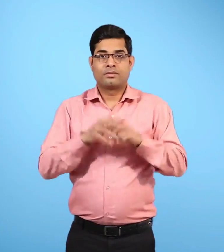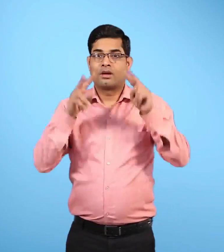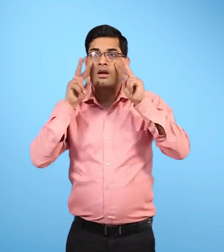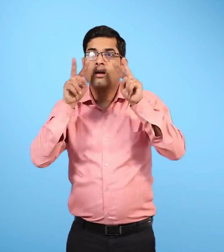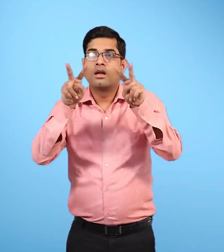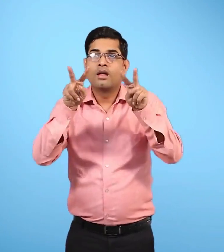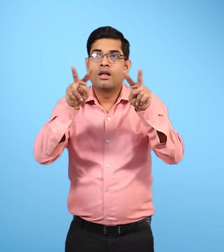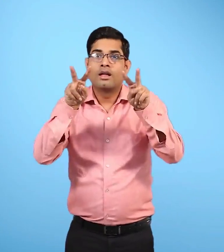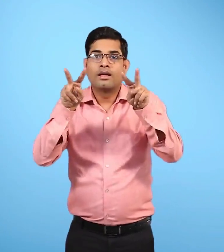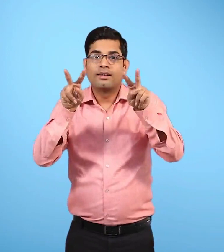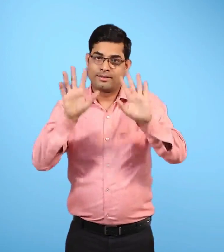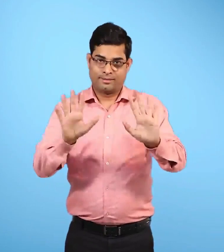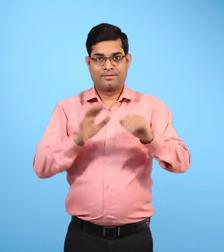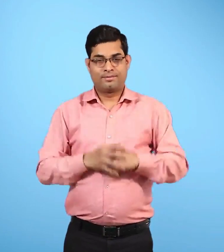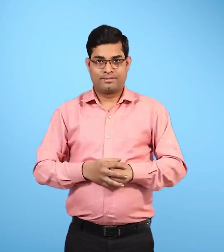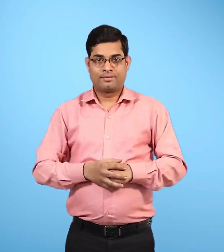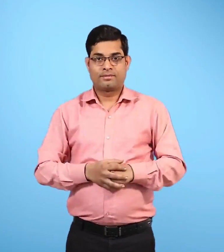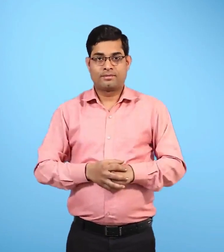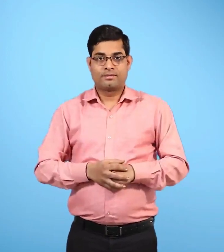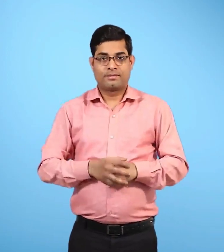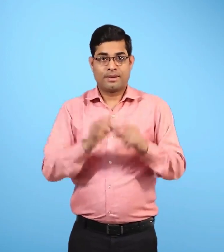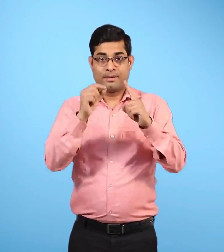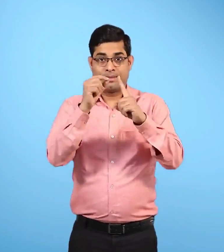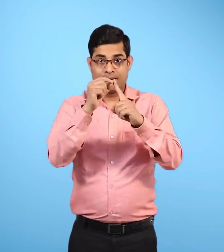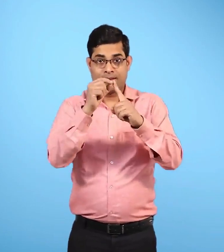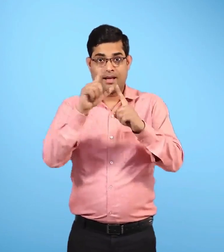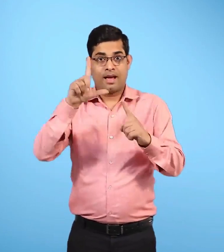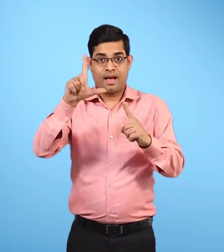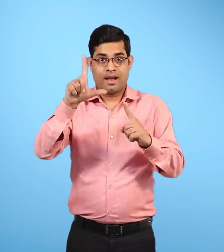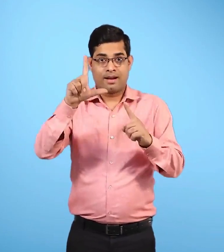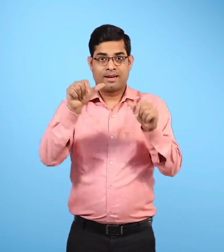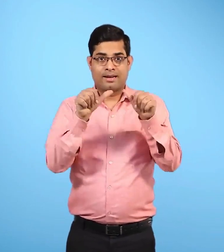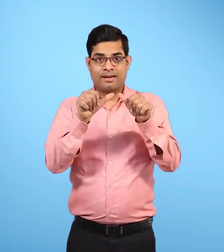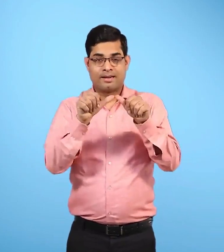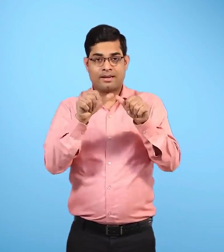Look fixedly with eyes wide open. Plain.